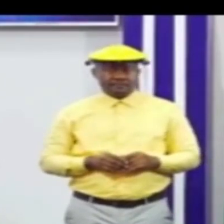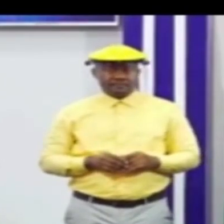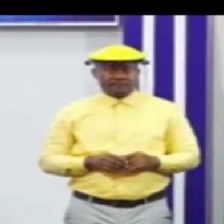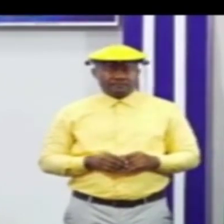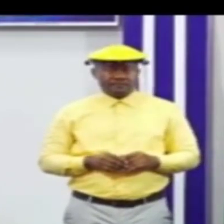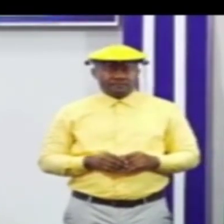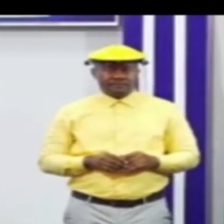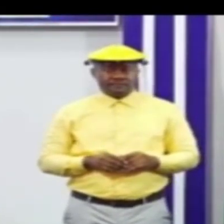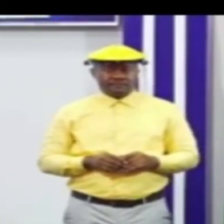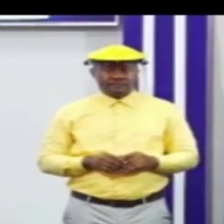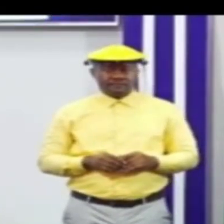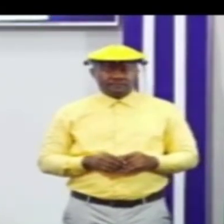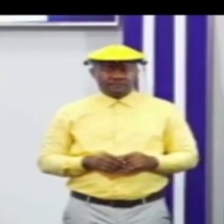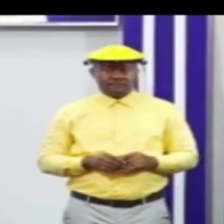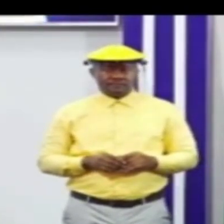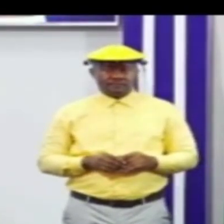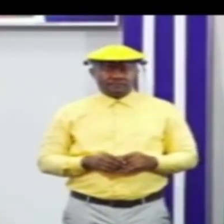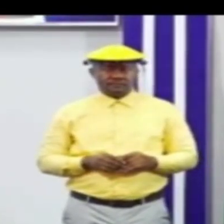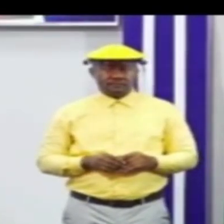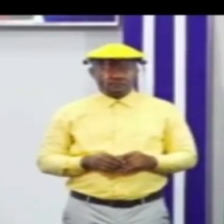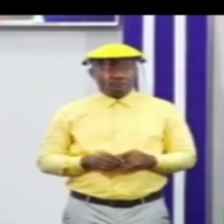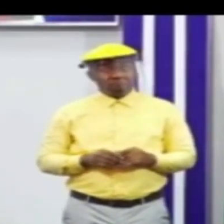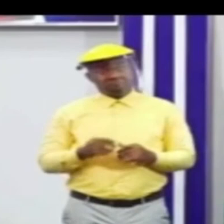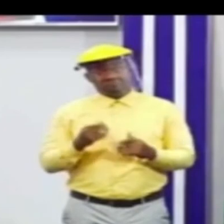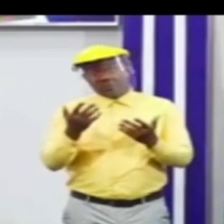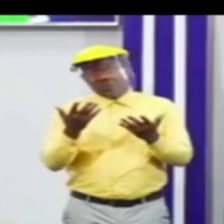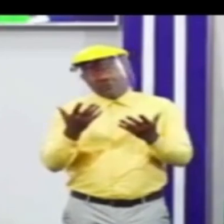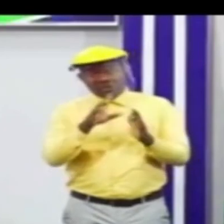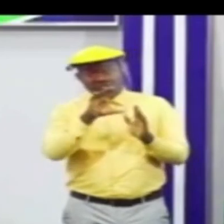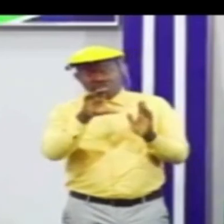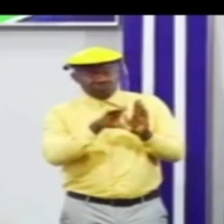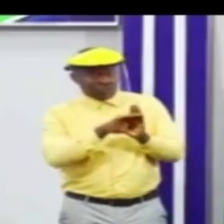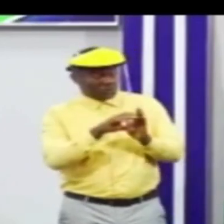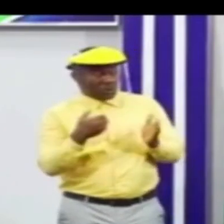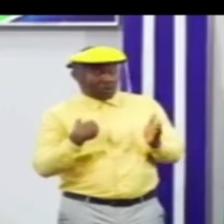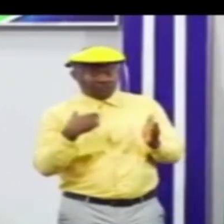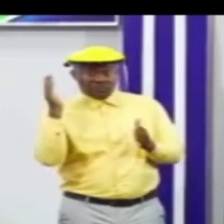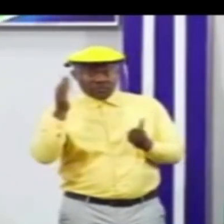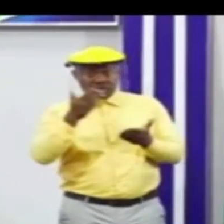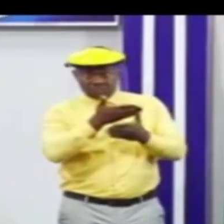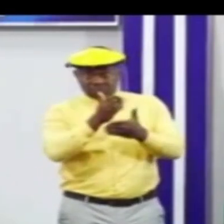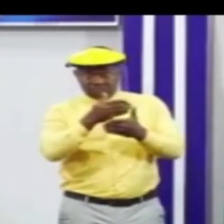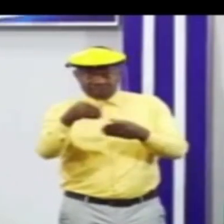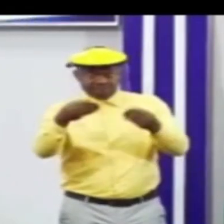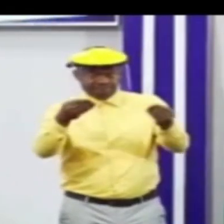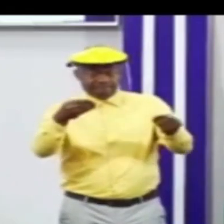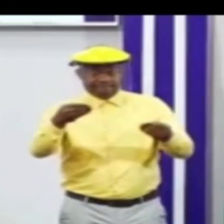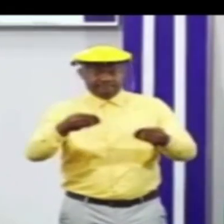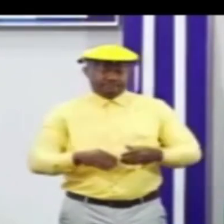There are charts for this later we can share with you as separate.